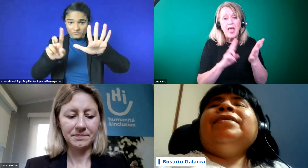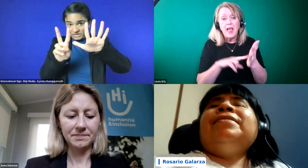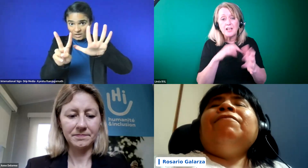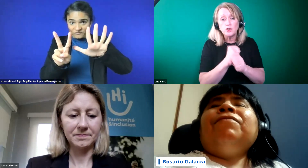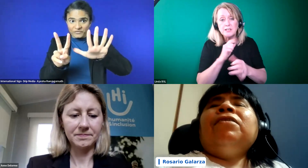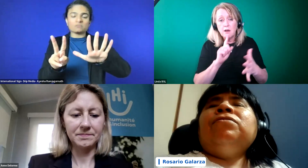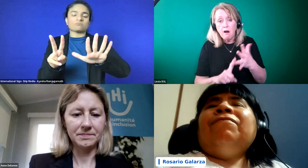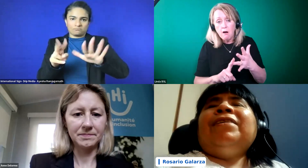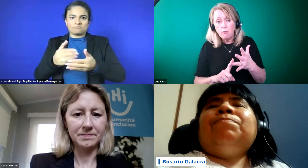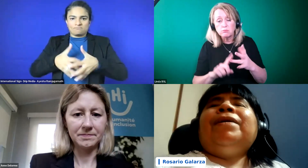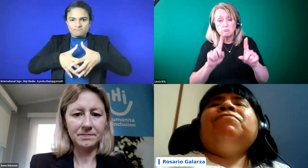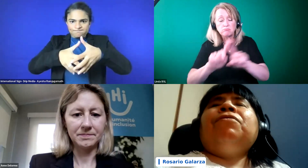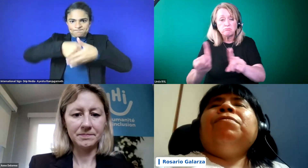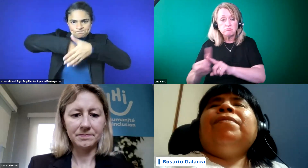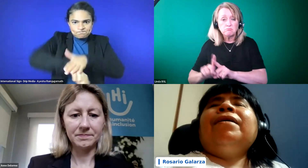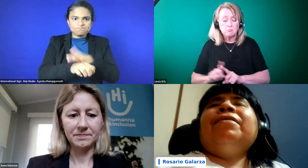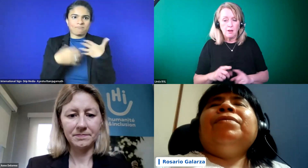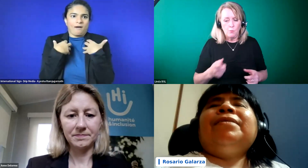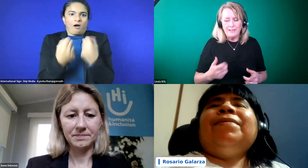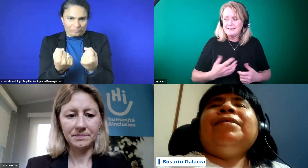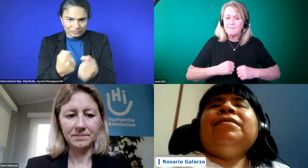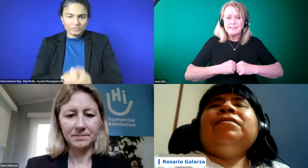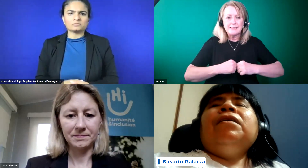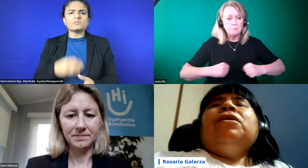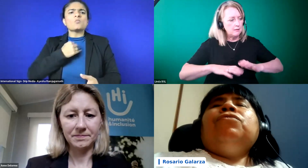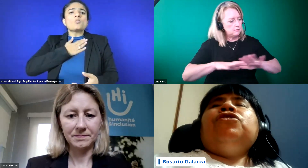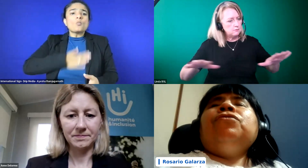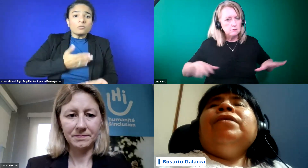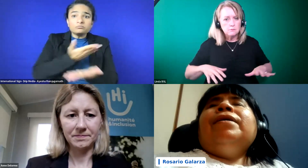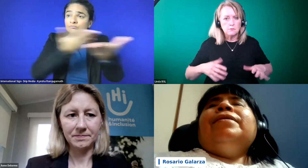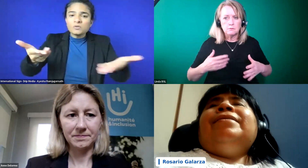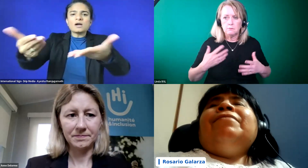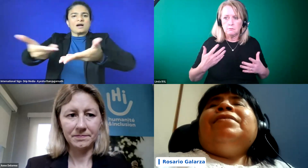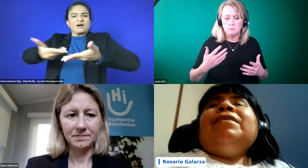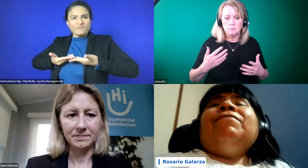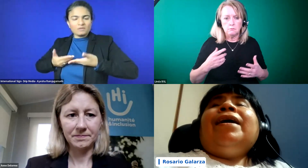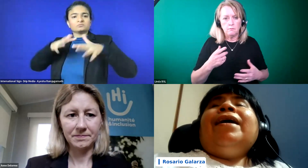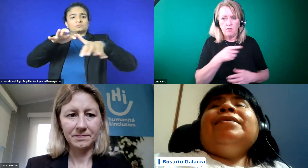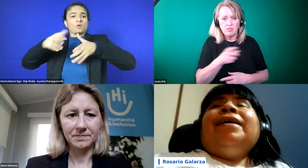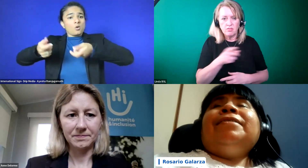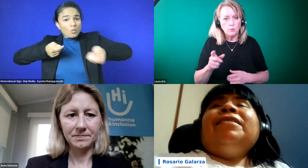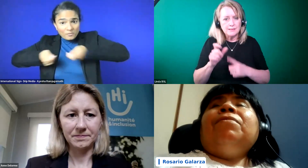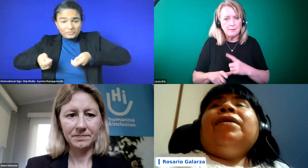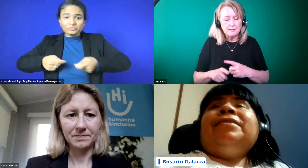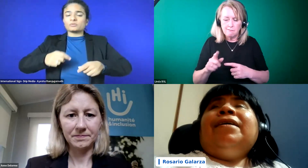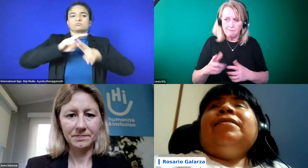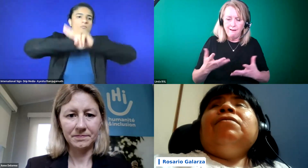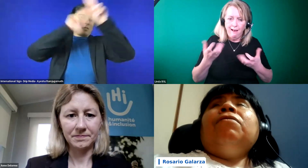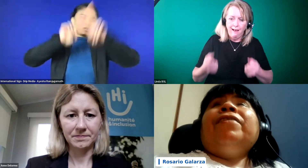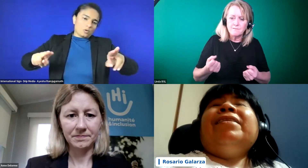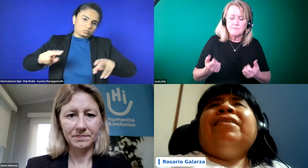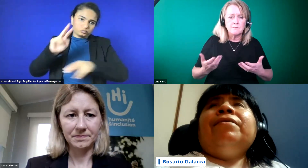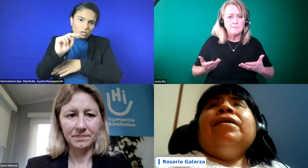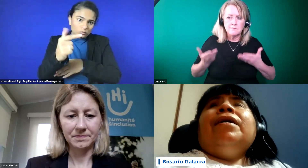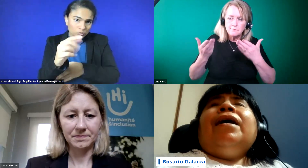to create safe, inclusive space for women and girls with disabilities, to ensure that they receive the highest attainable standard